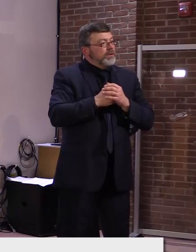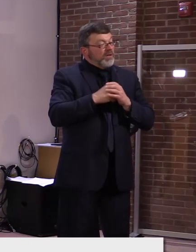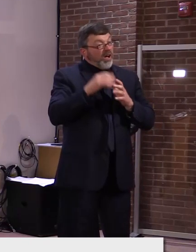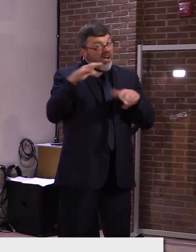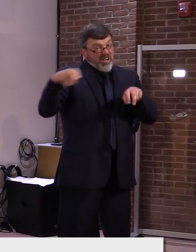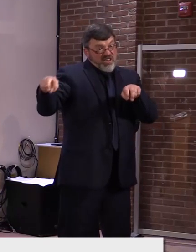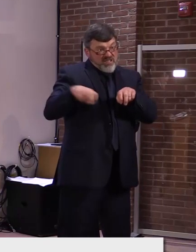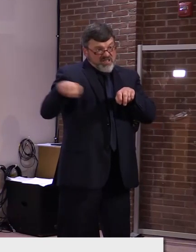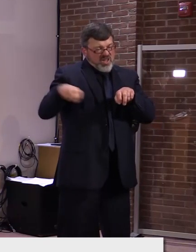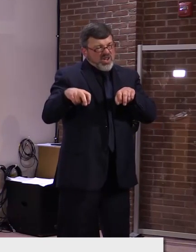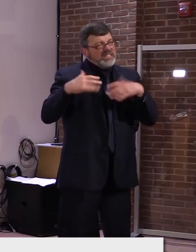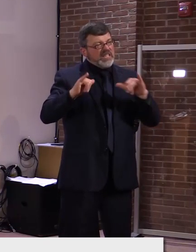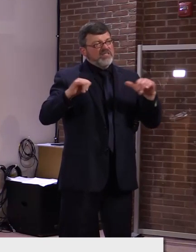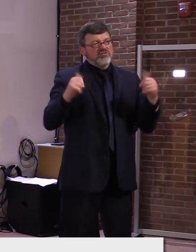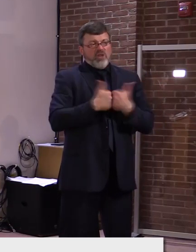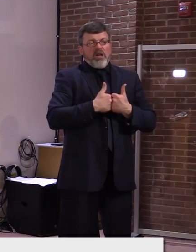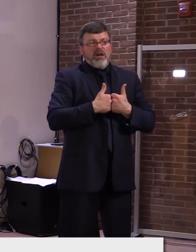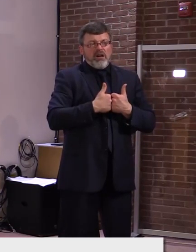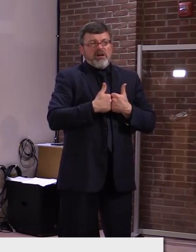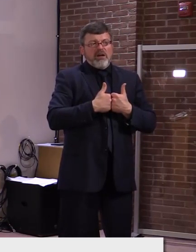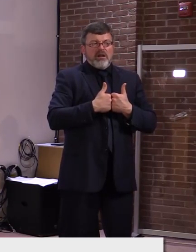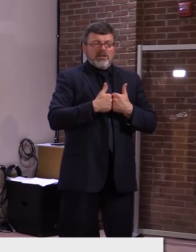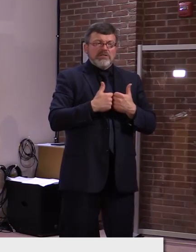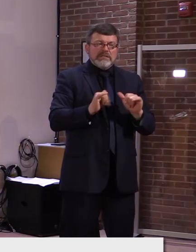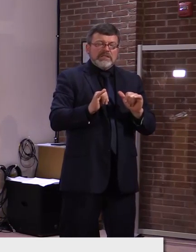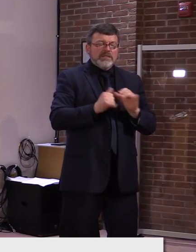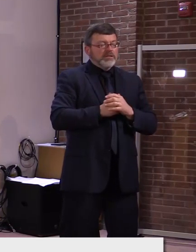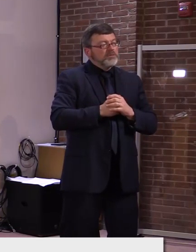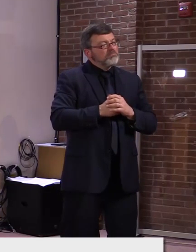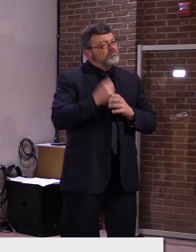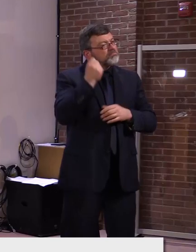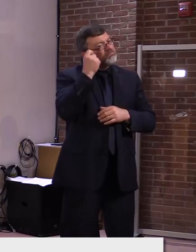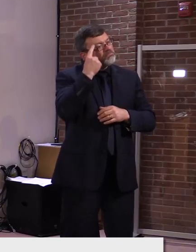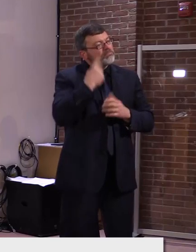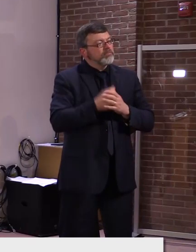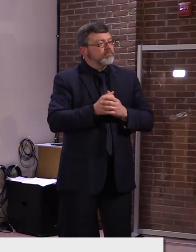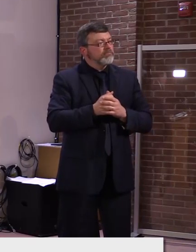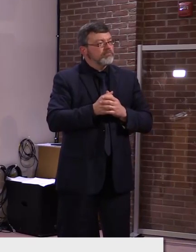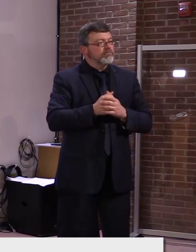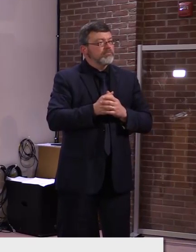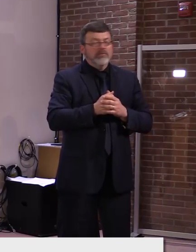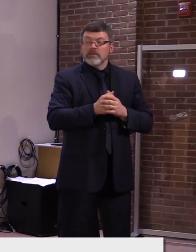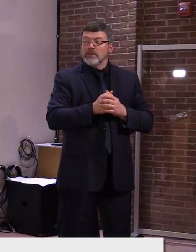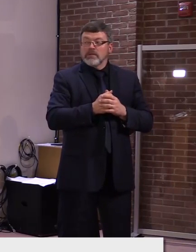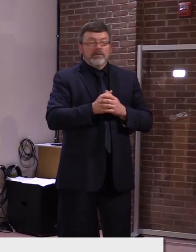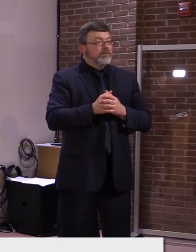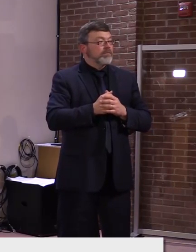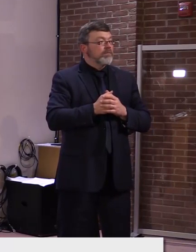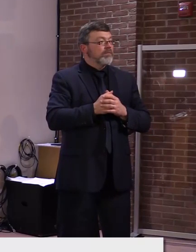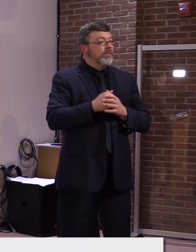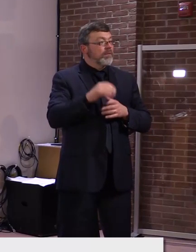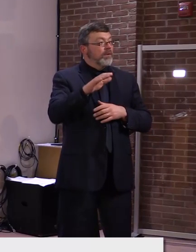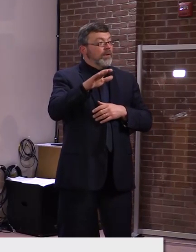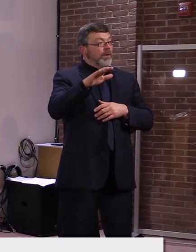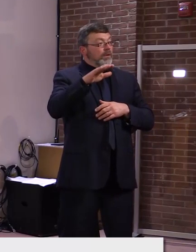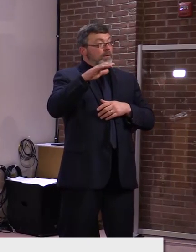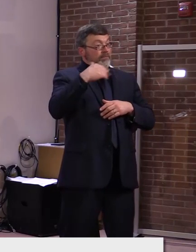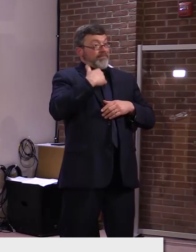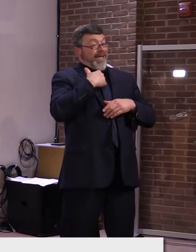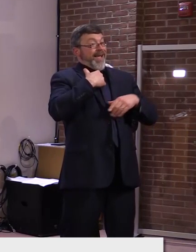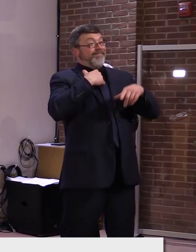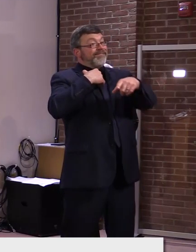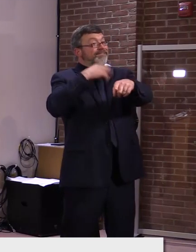year. We are advising school employees who do not work in schools, like school district central office staff, that they can